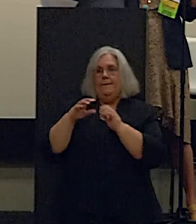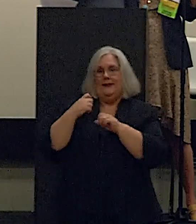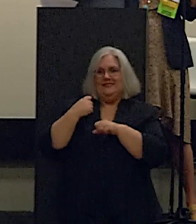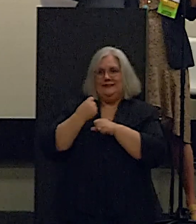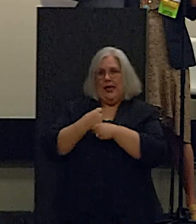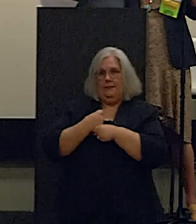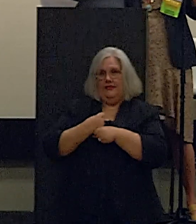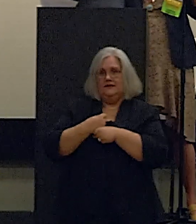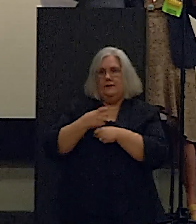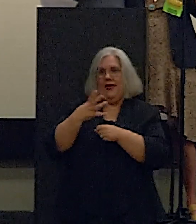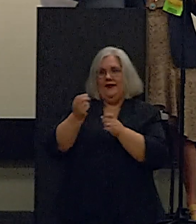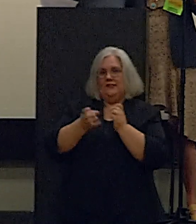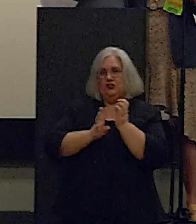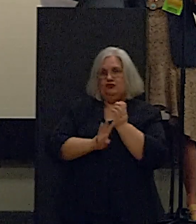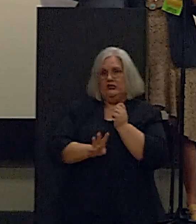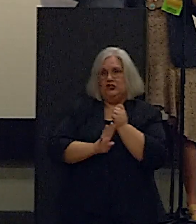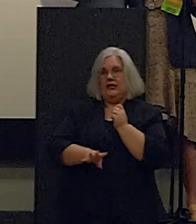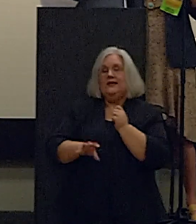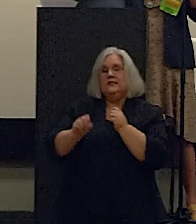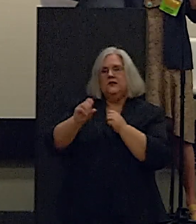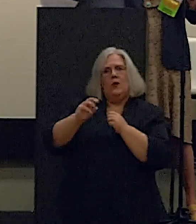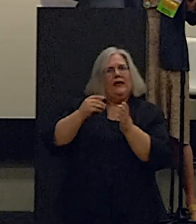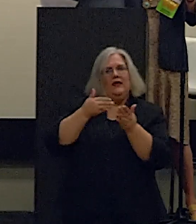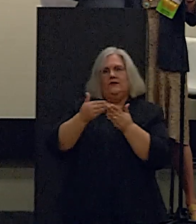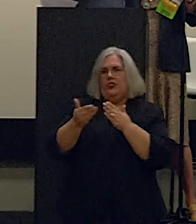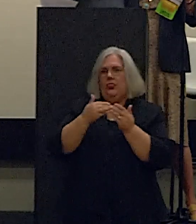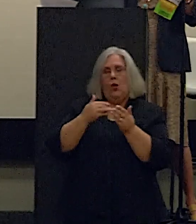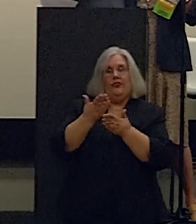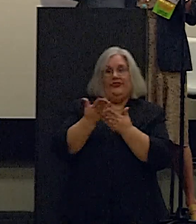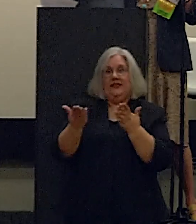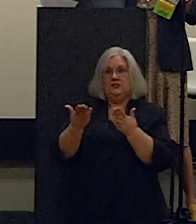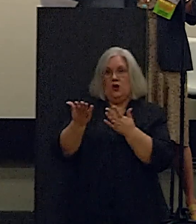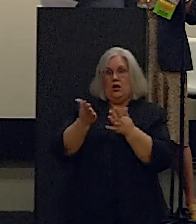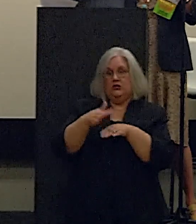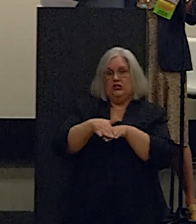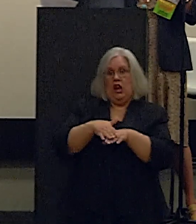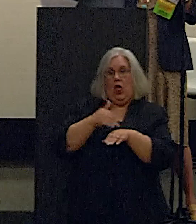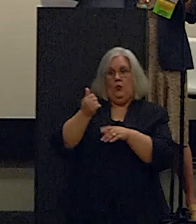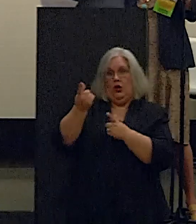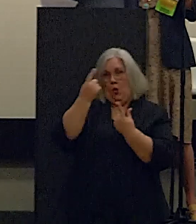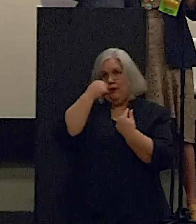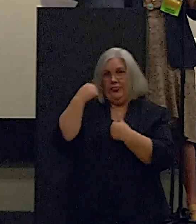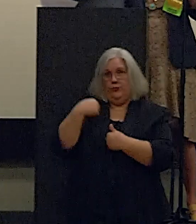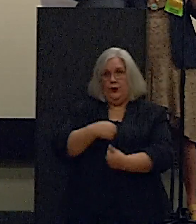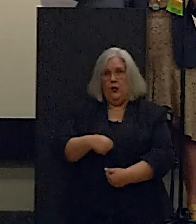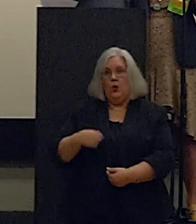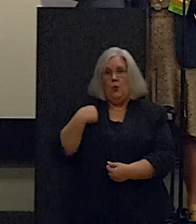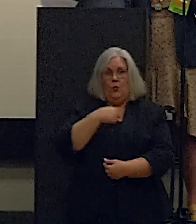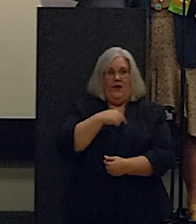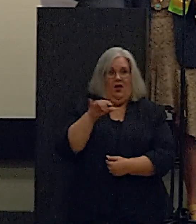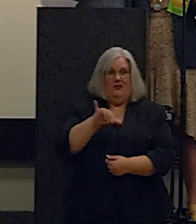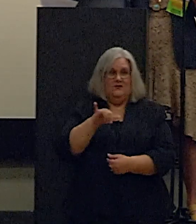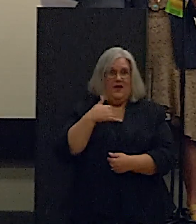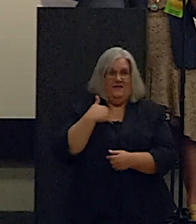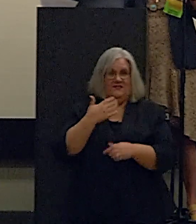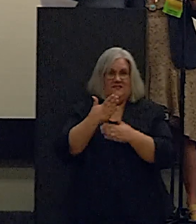excretion. So even though things may get slower going through, we also may have some